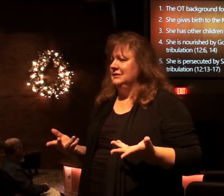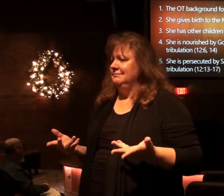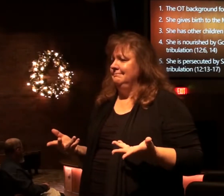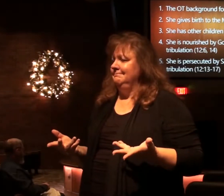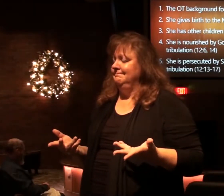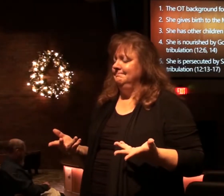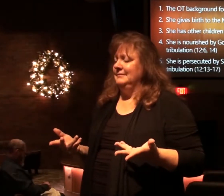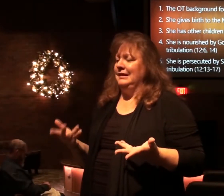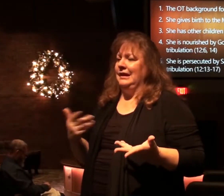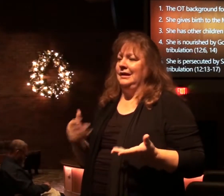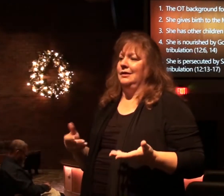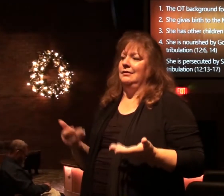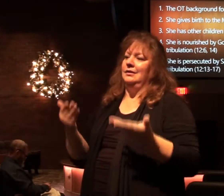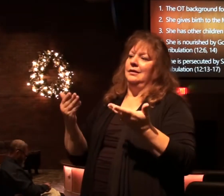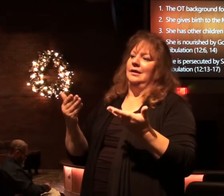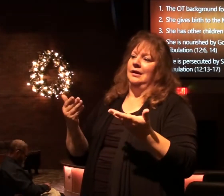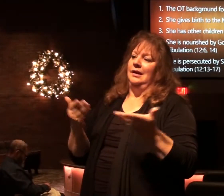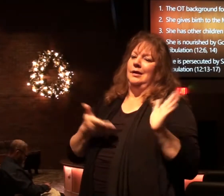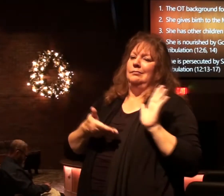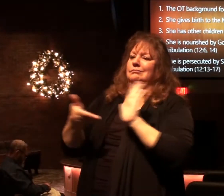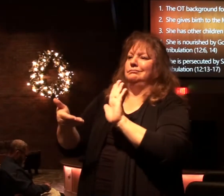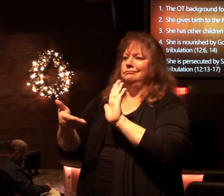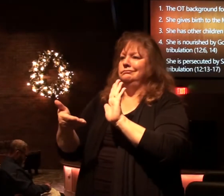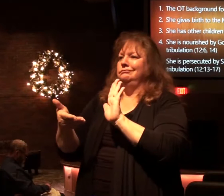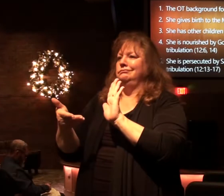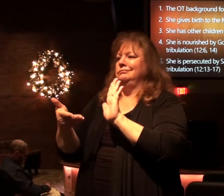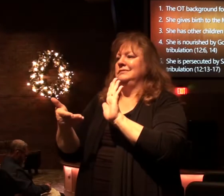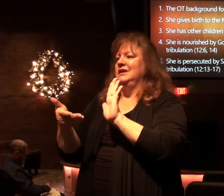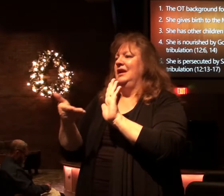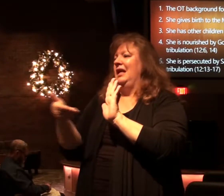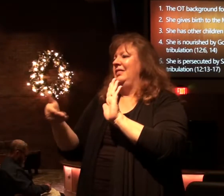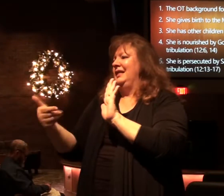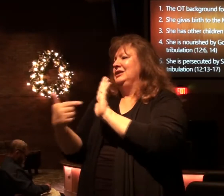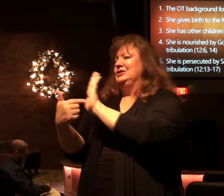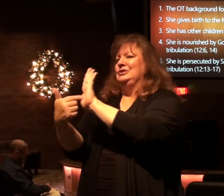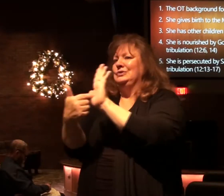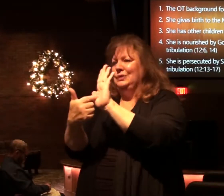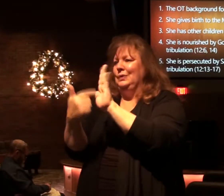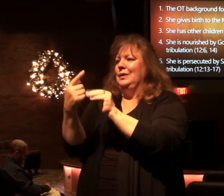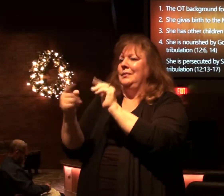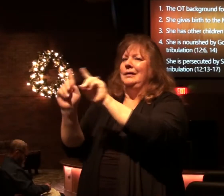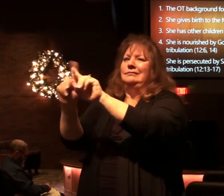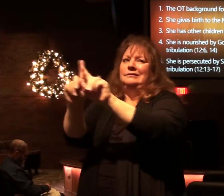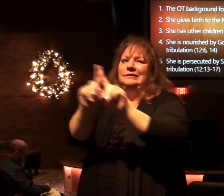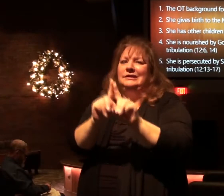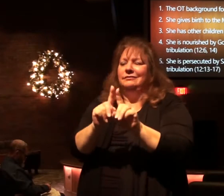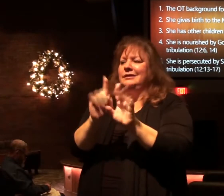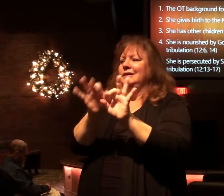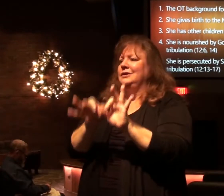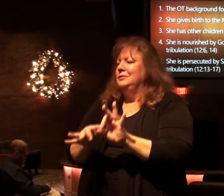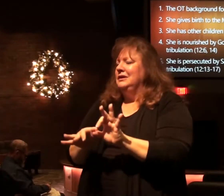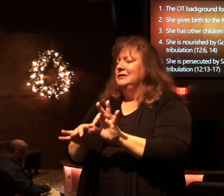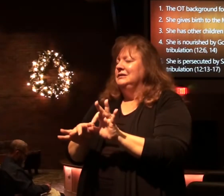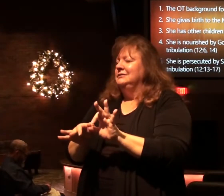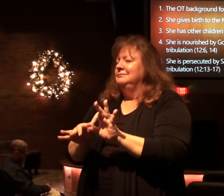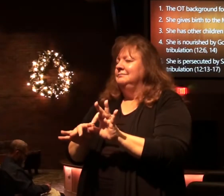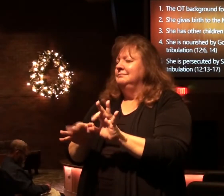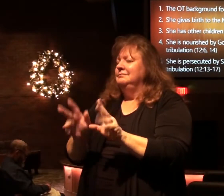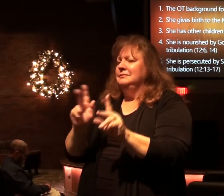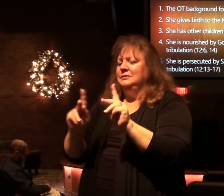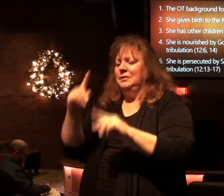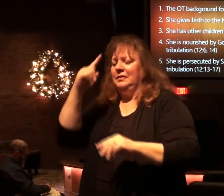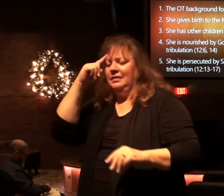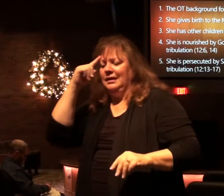like I said, I didn't want to bring up, I was going to bring you some things to share with you about different interpretations given to this, because people